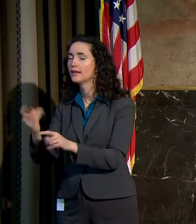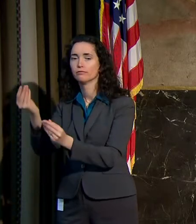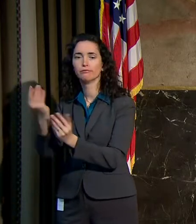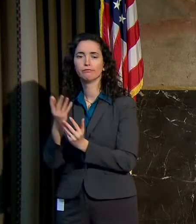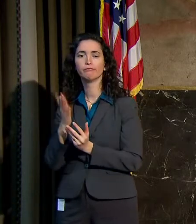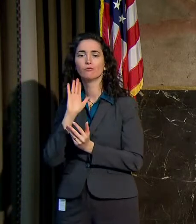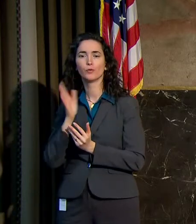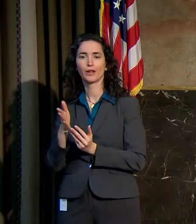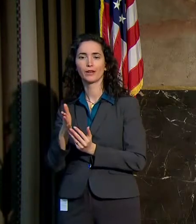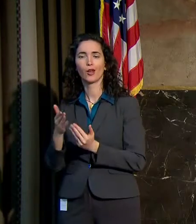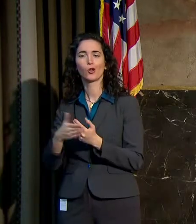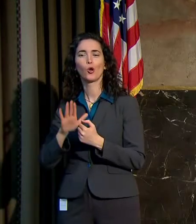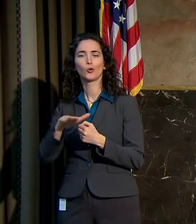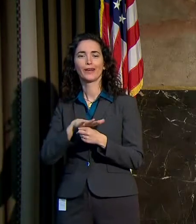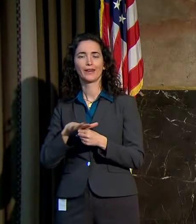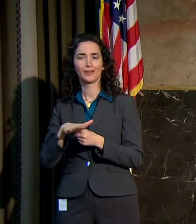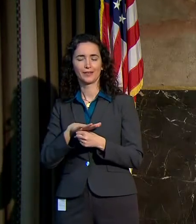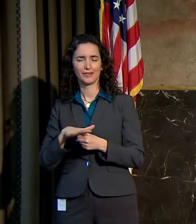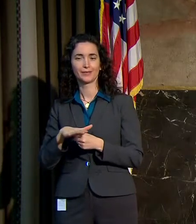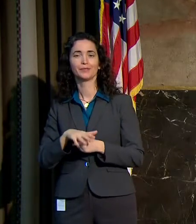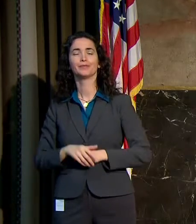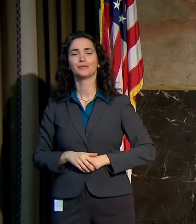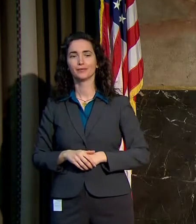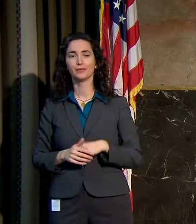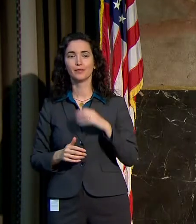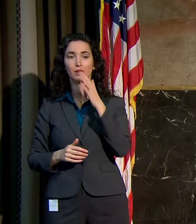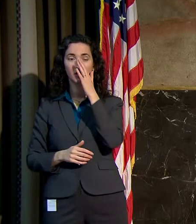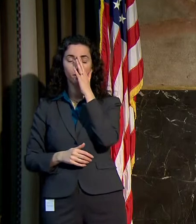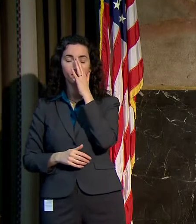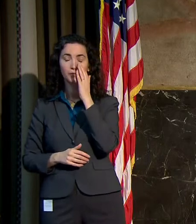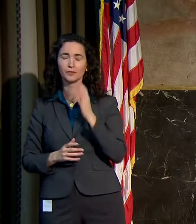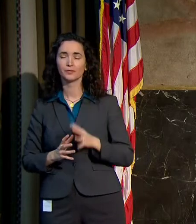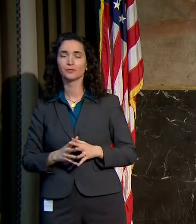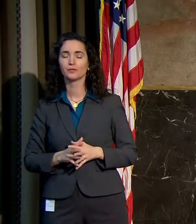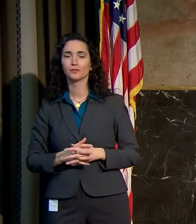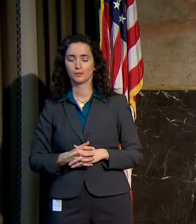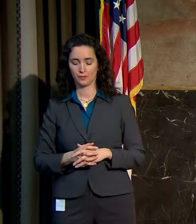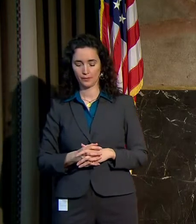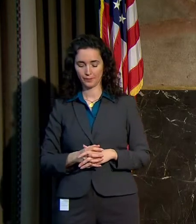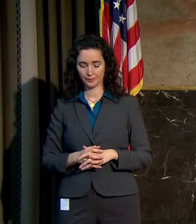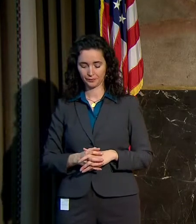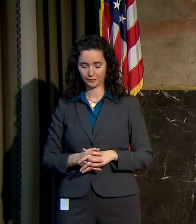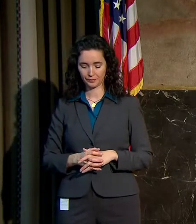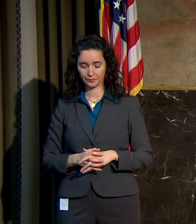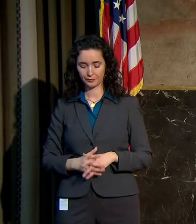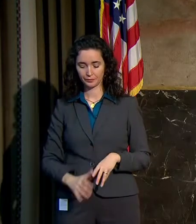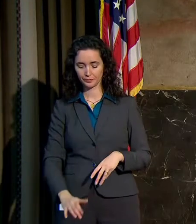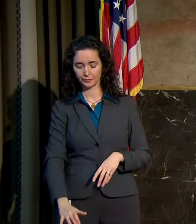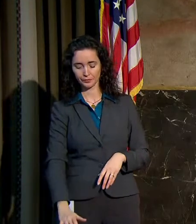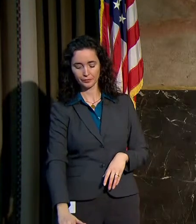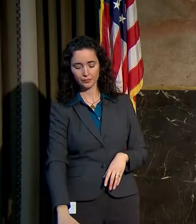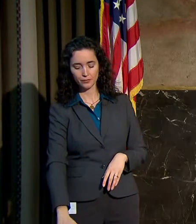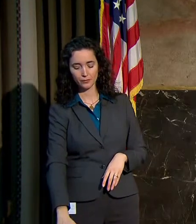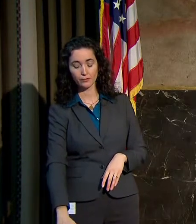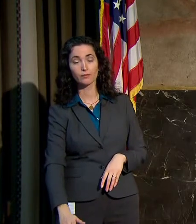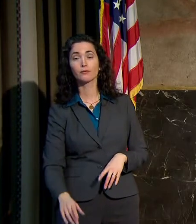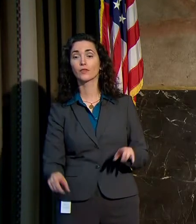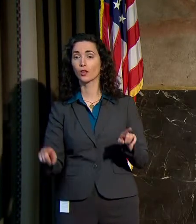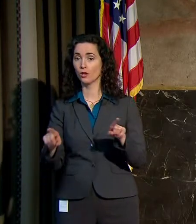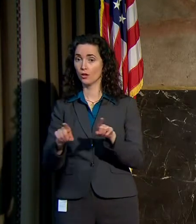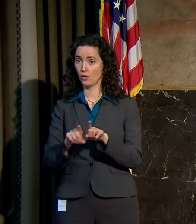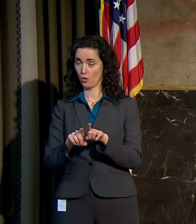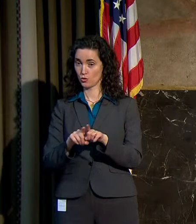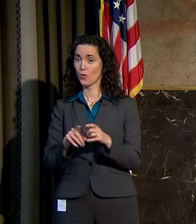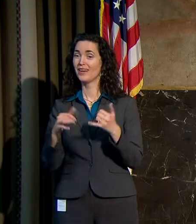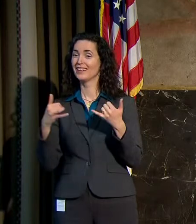locations in your area where you can be tested. Also, as we mentioned last week, private insurers are now